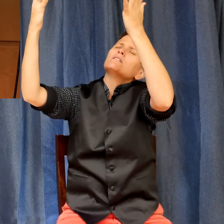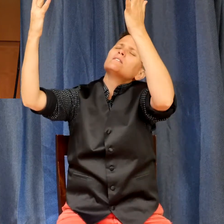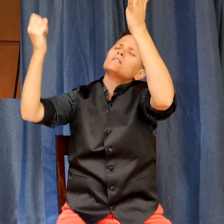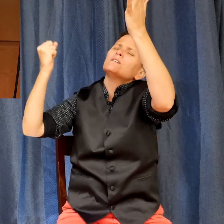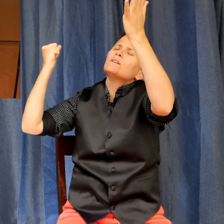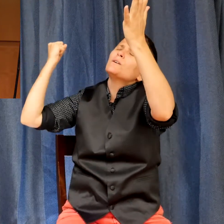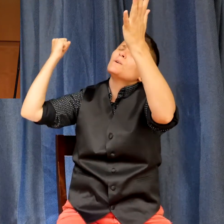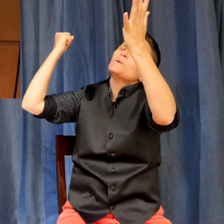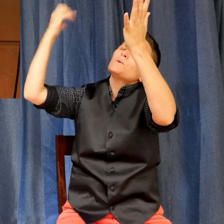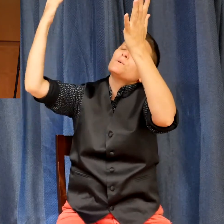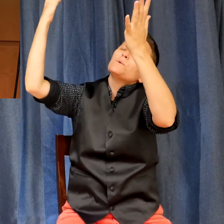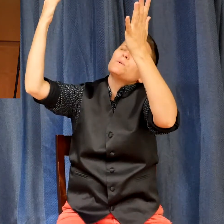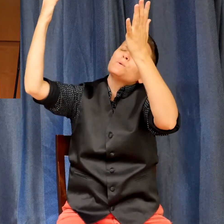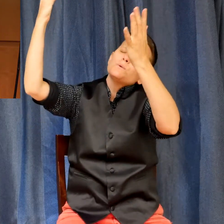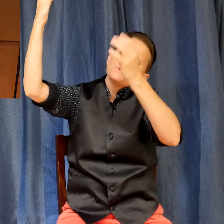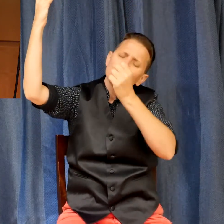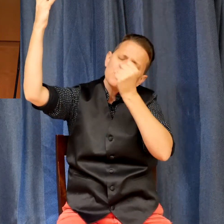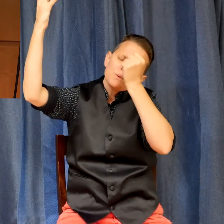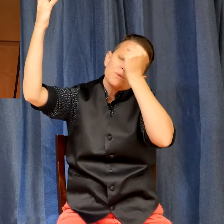praise